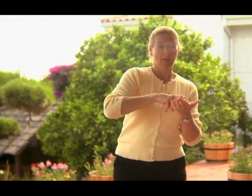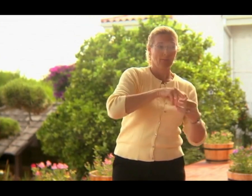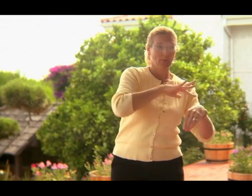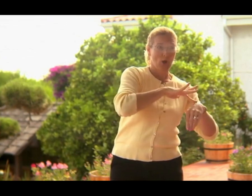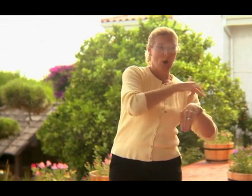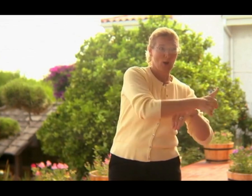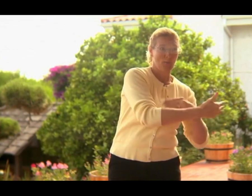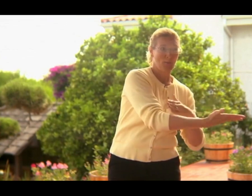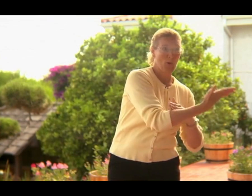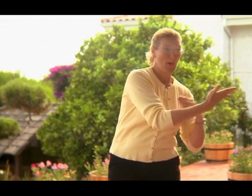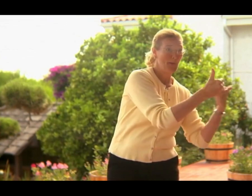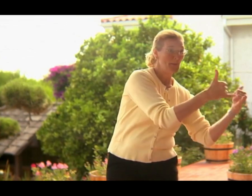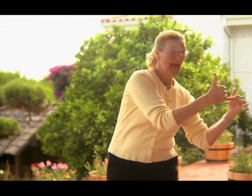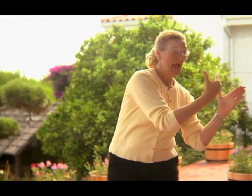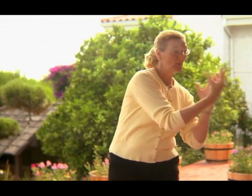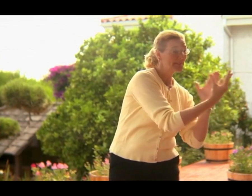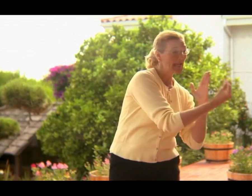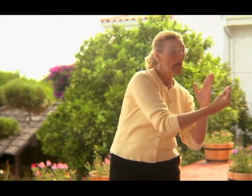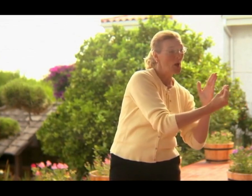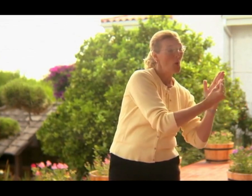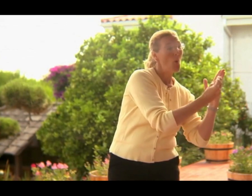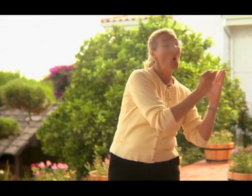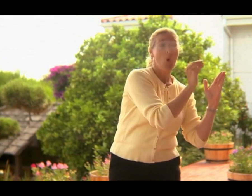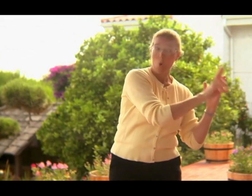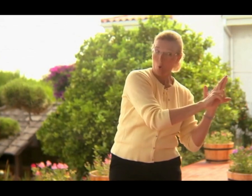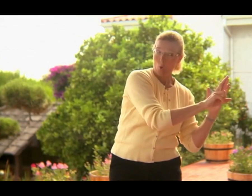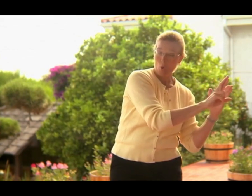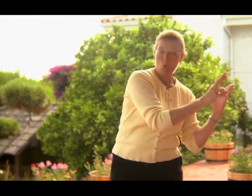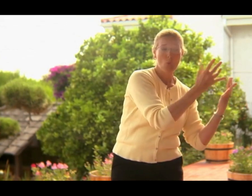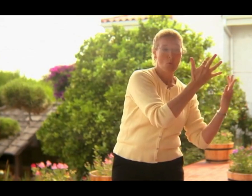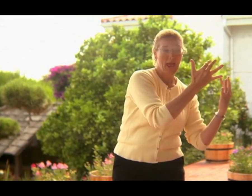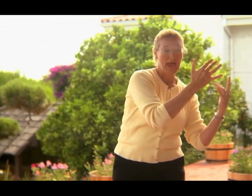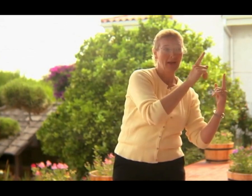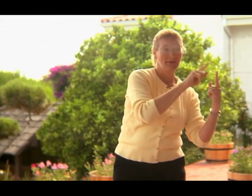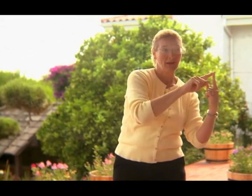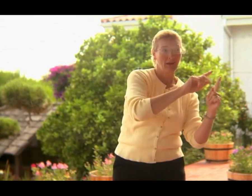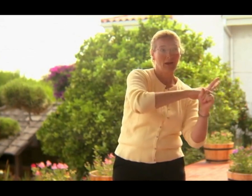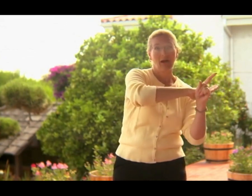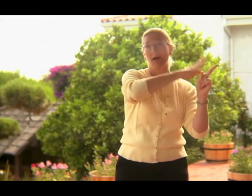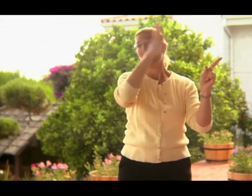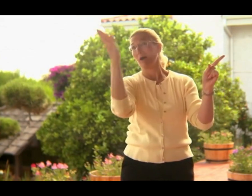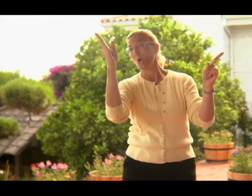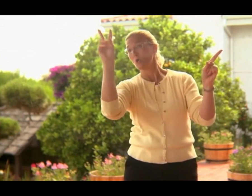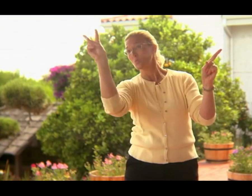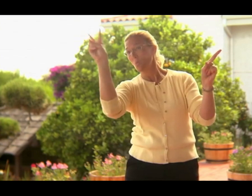So getting up early and playing outside or waiting until after 2 p.m. is best.